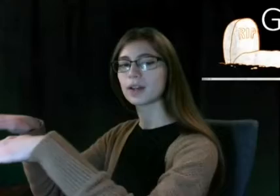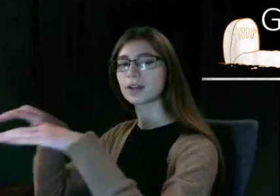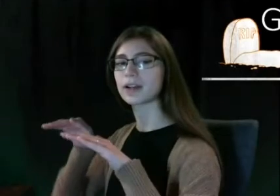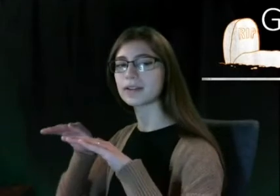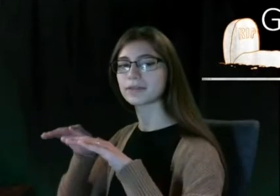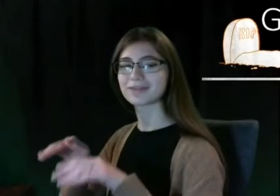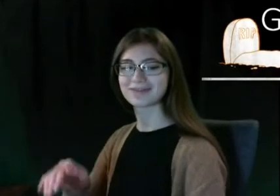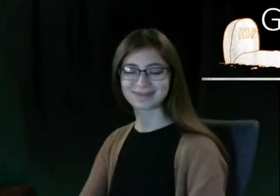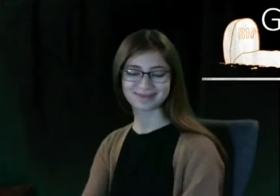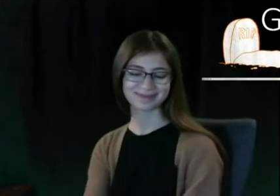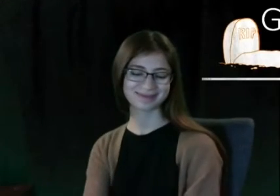grave.